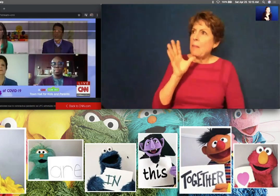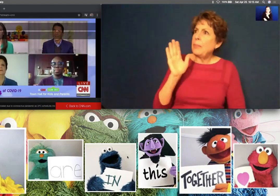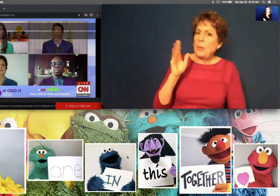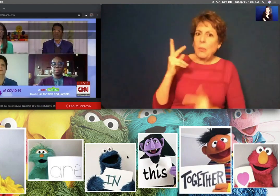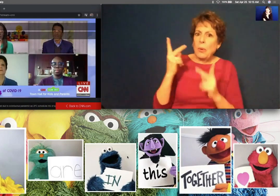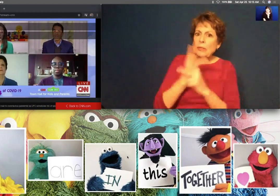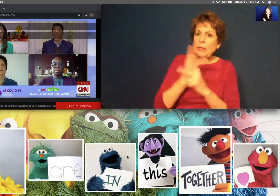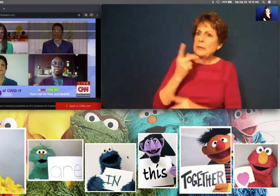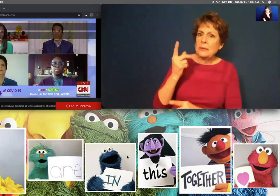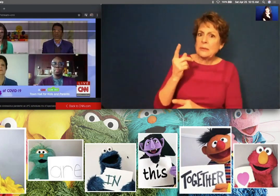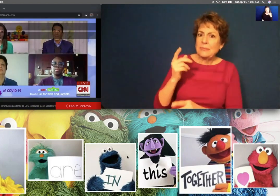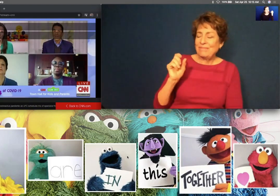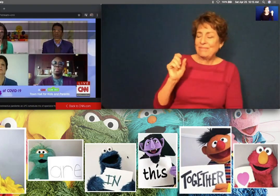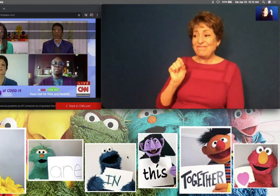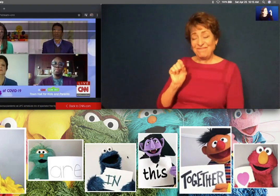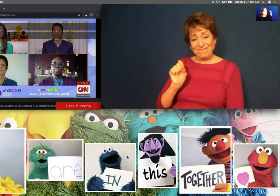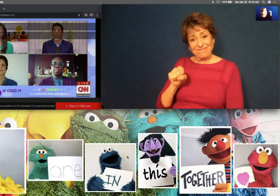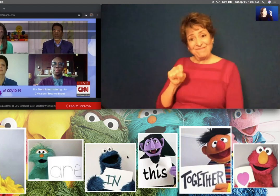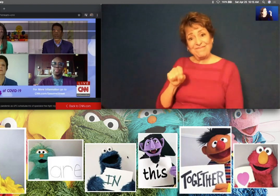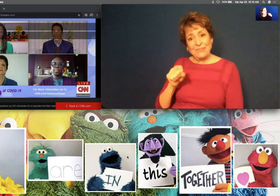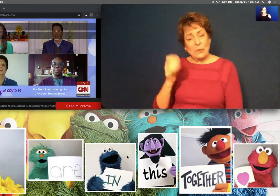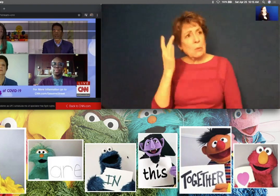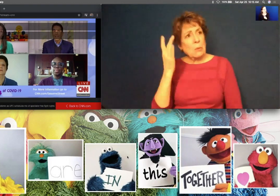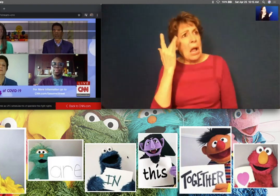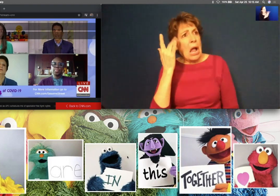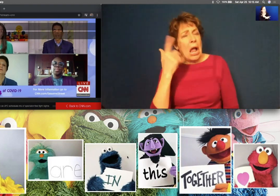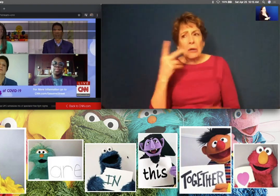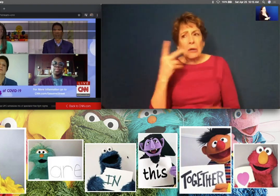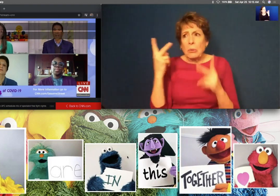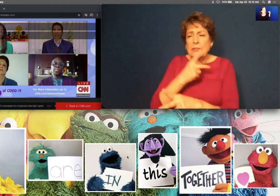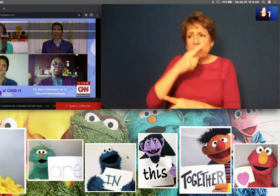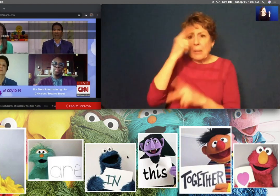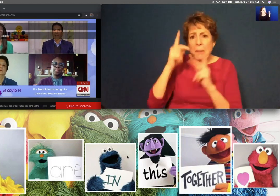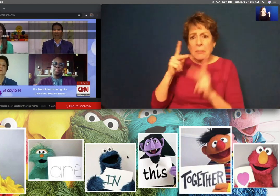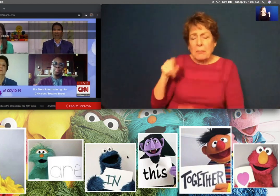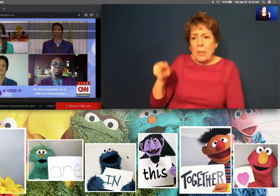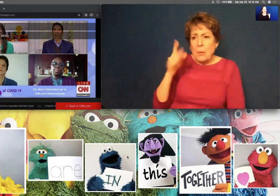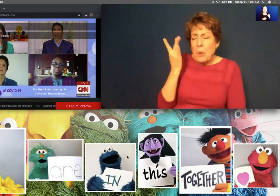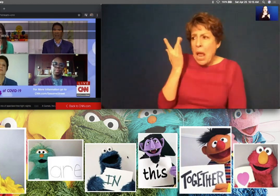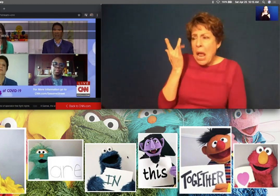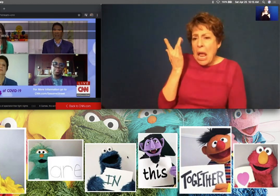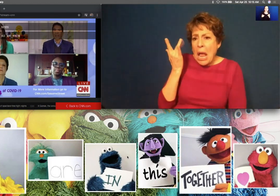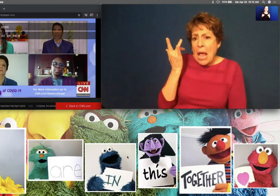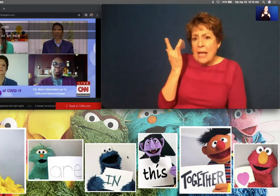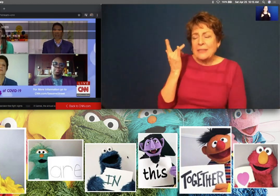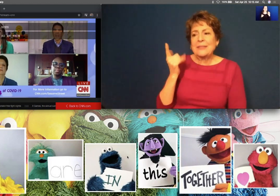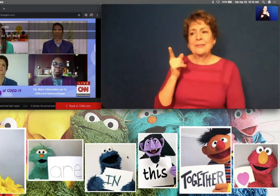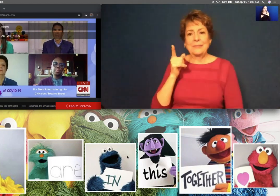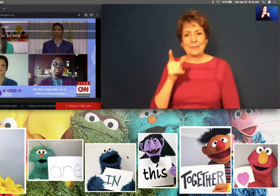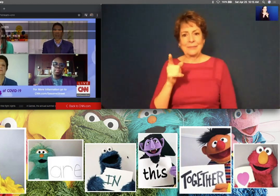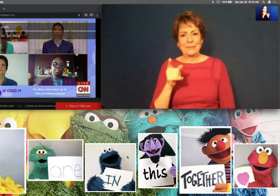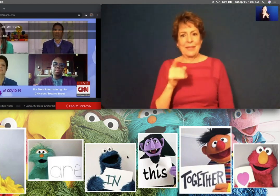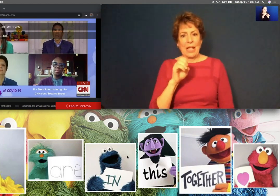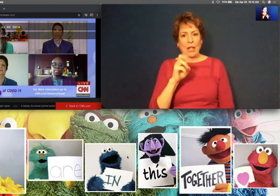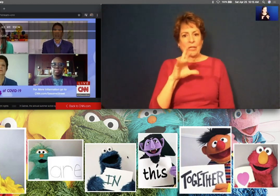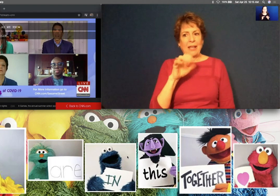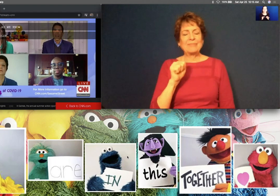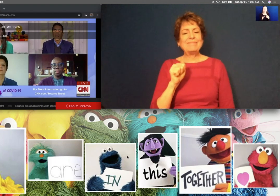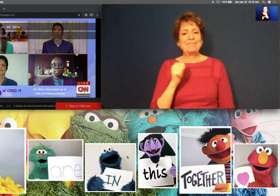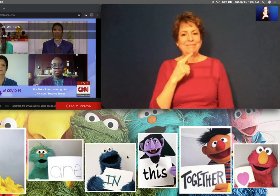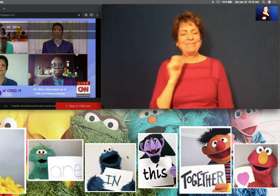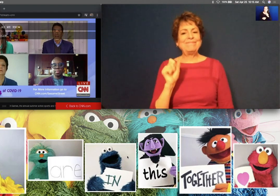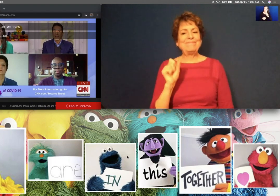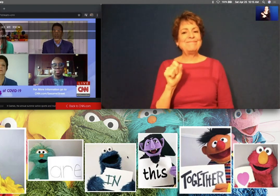This pandemic has been especially difficult, as we know, for communities of color. Dr. Jiragi, as we're answering that question, there